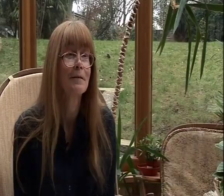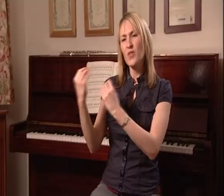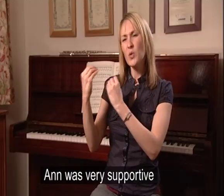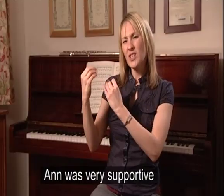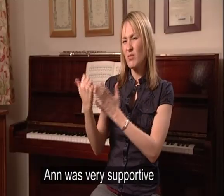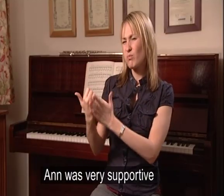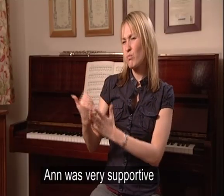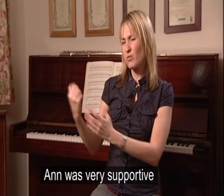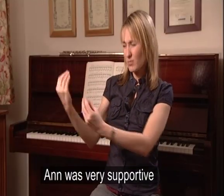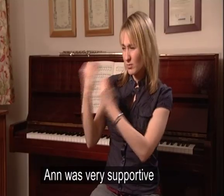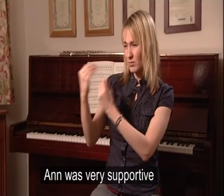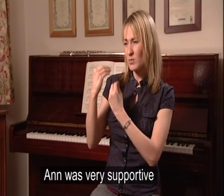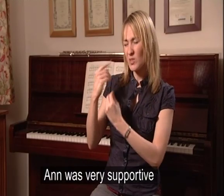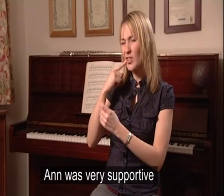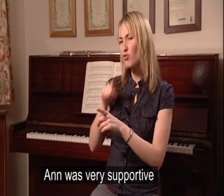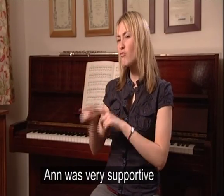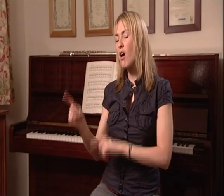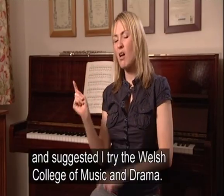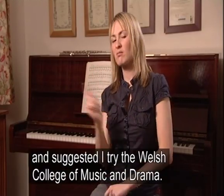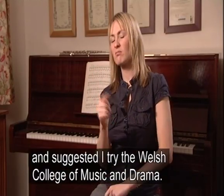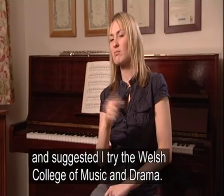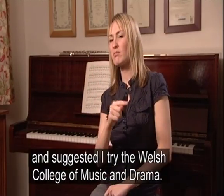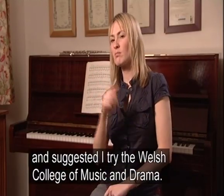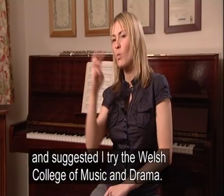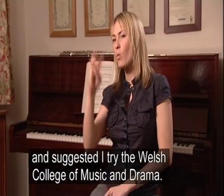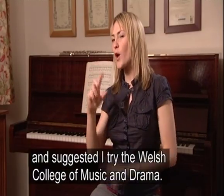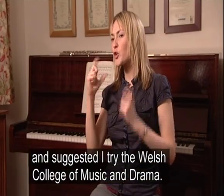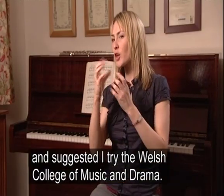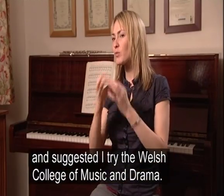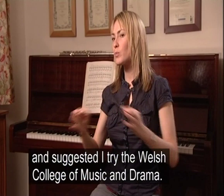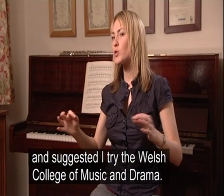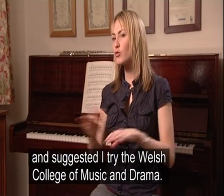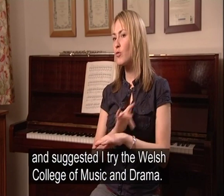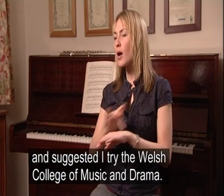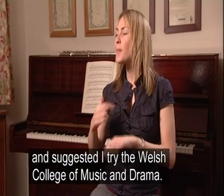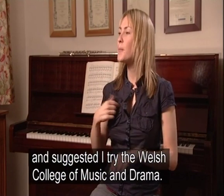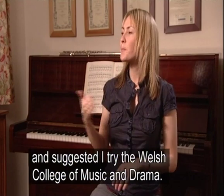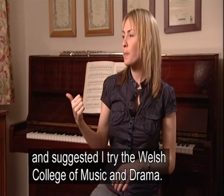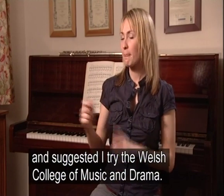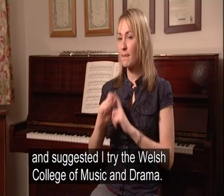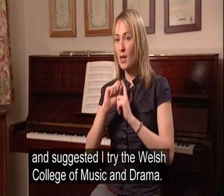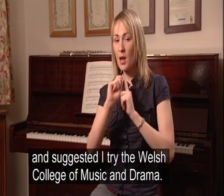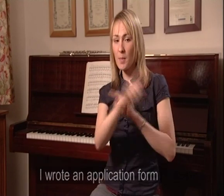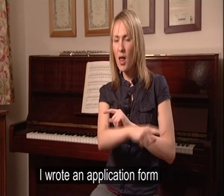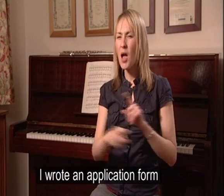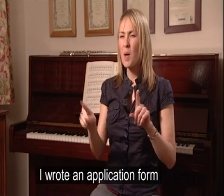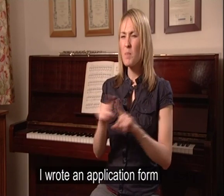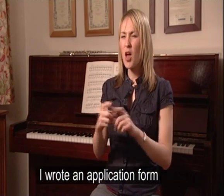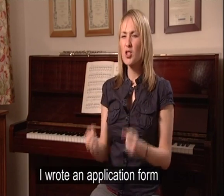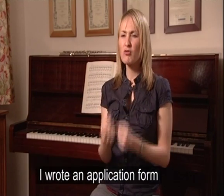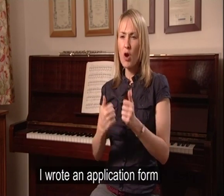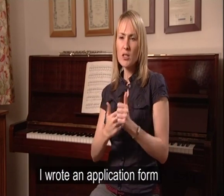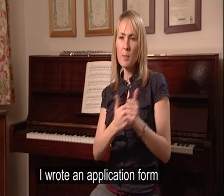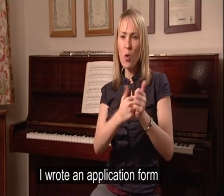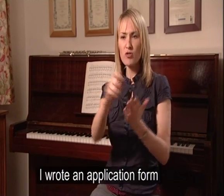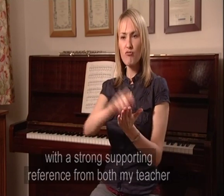well. Anne was very supportive and suggested that I found the Welsh College of Music and Drama. I wrote an